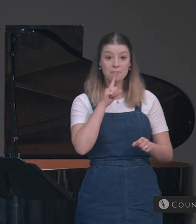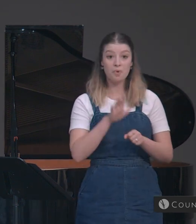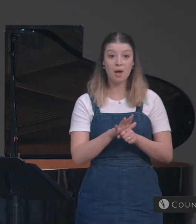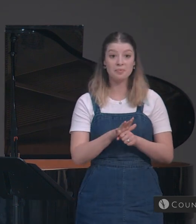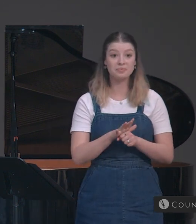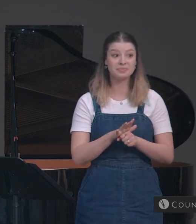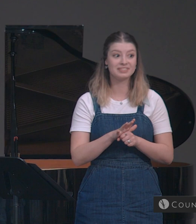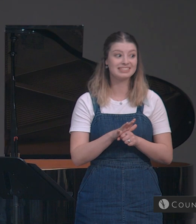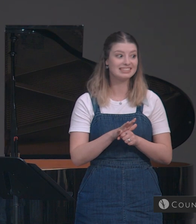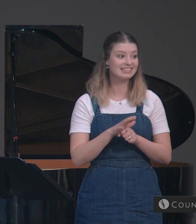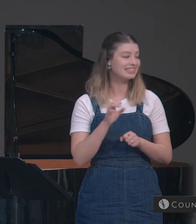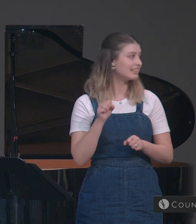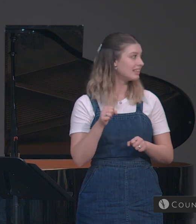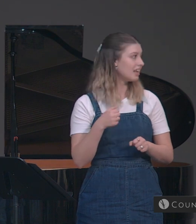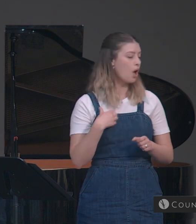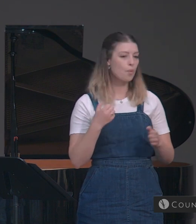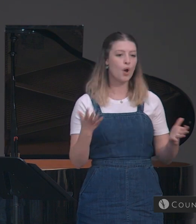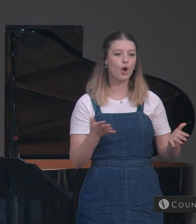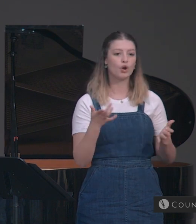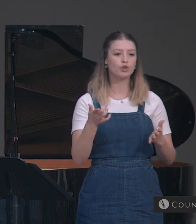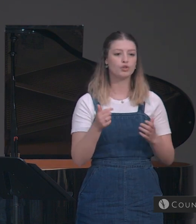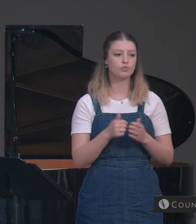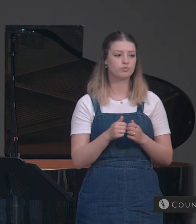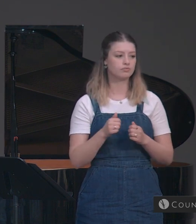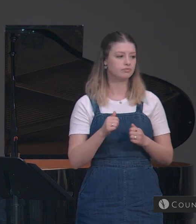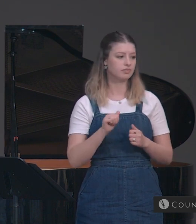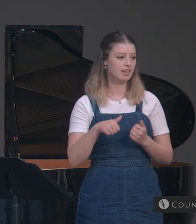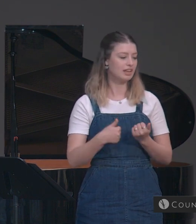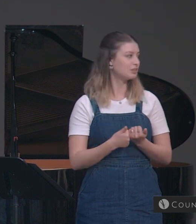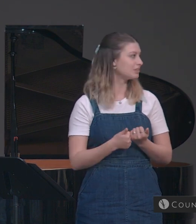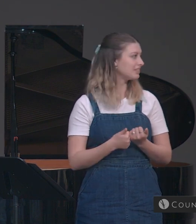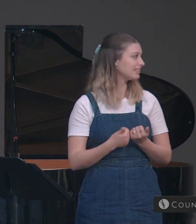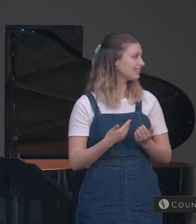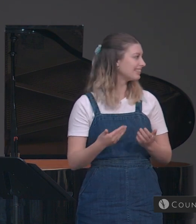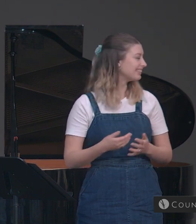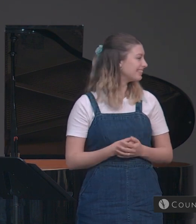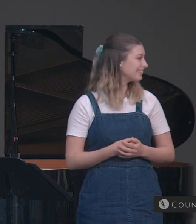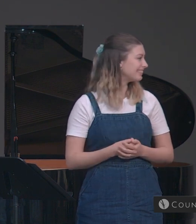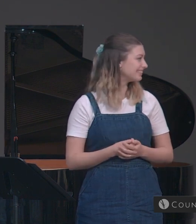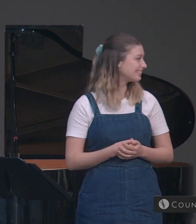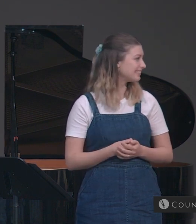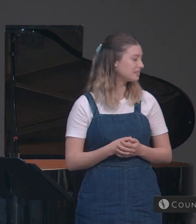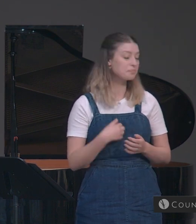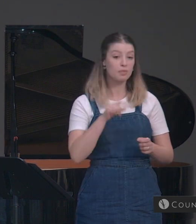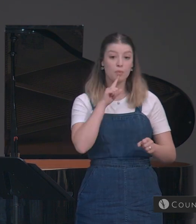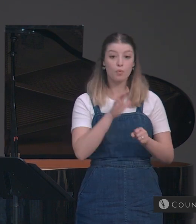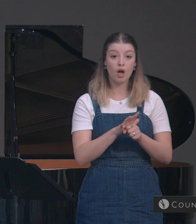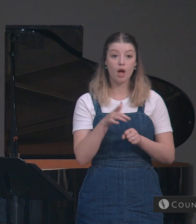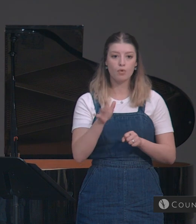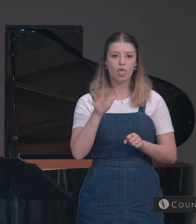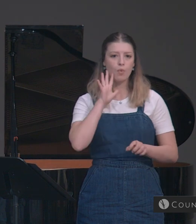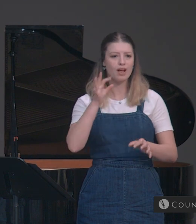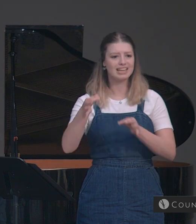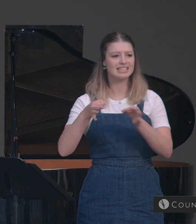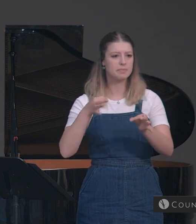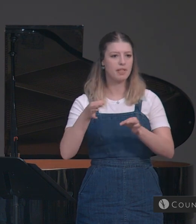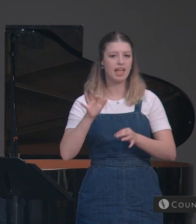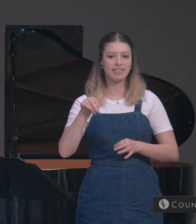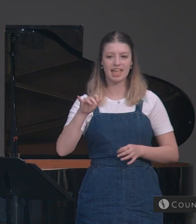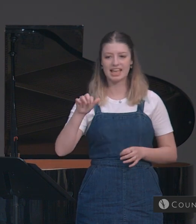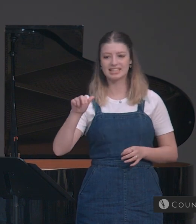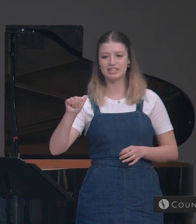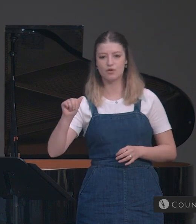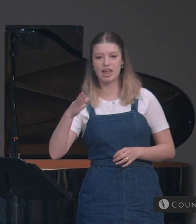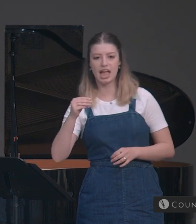and I don't want you to put that extra back in your pocket. I want it to go ahead in the offering plate. I made you a promise. I'd explain Assyria and Babylon.